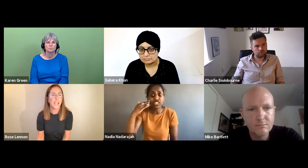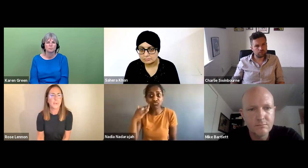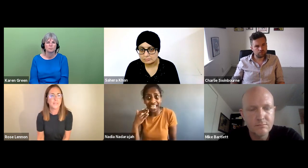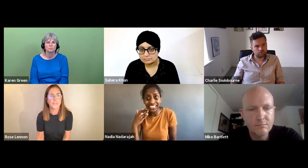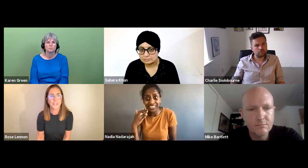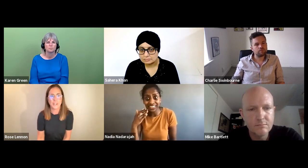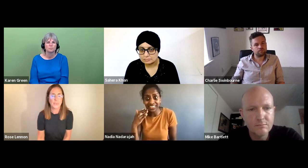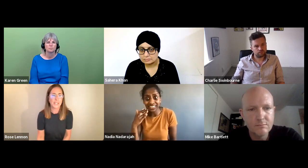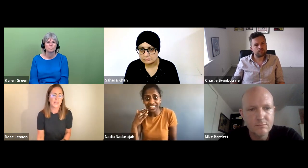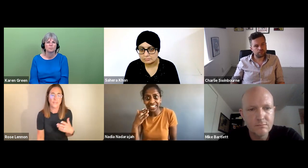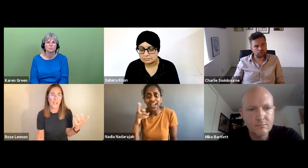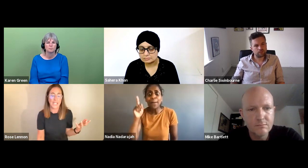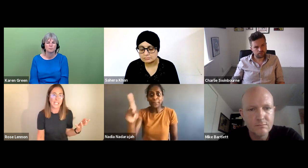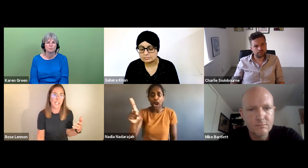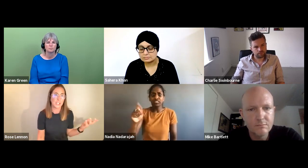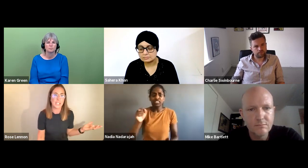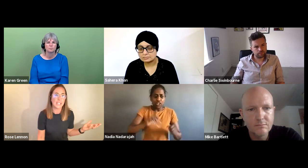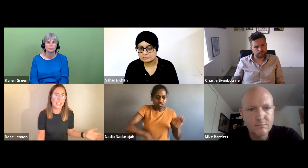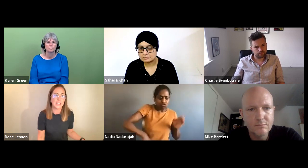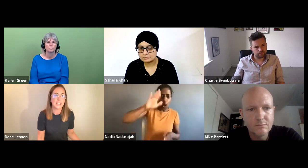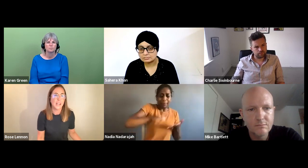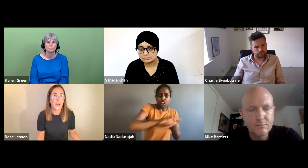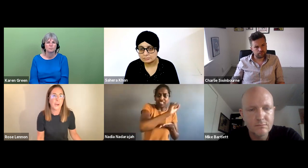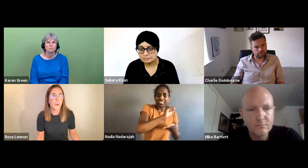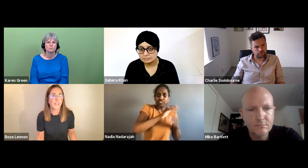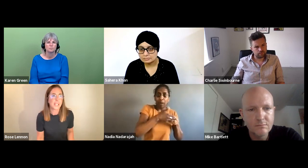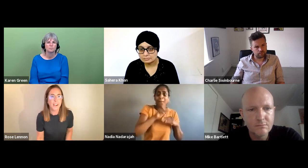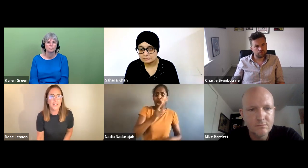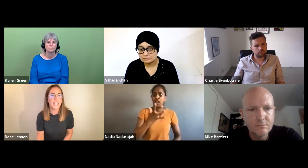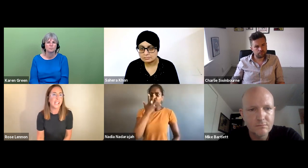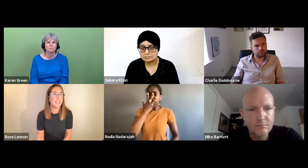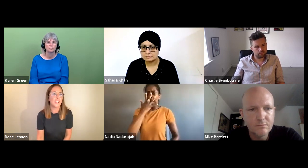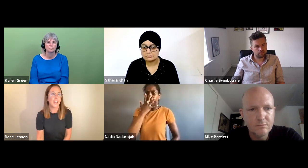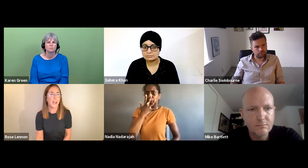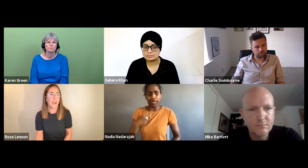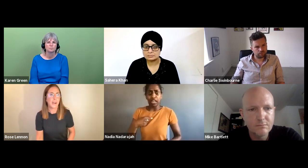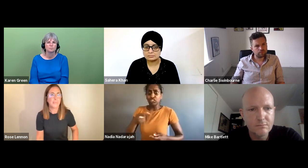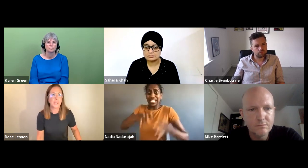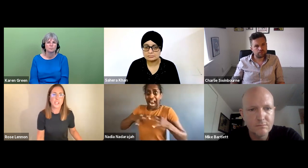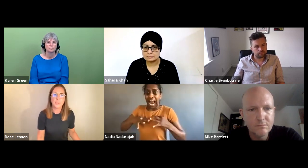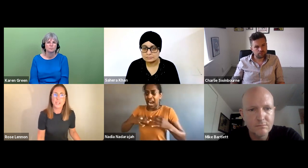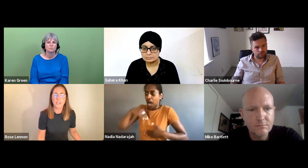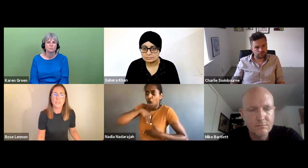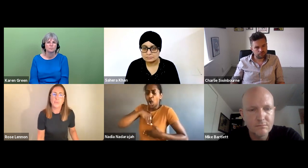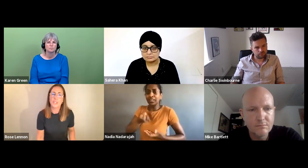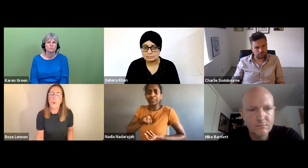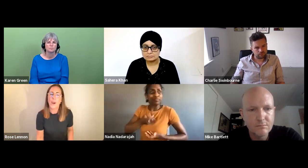it was fantastic. She is of mixed heritage, but she was